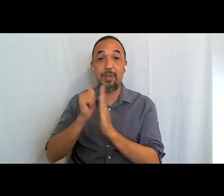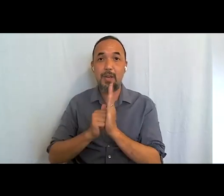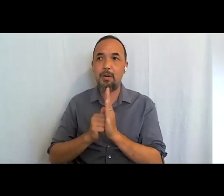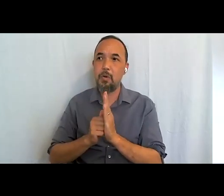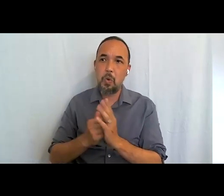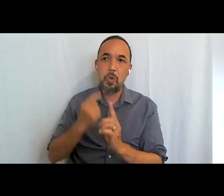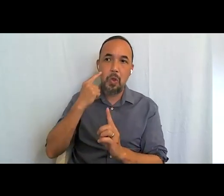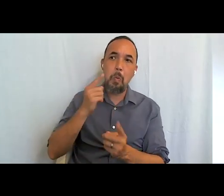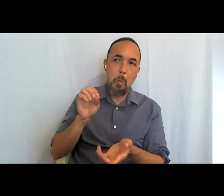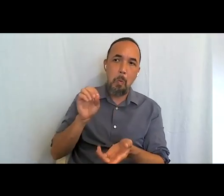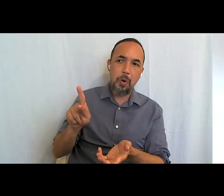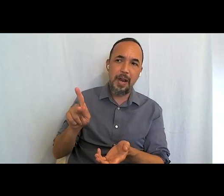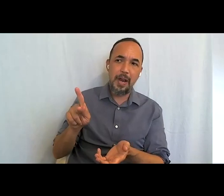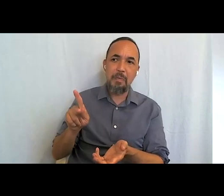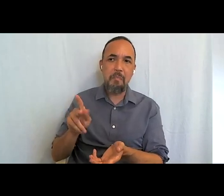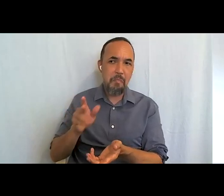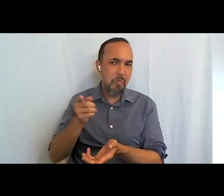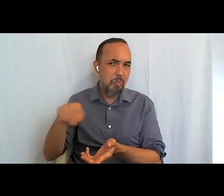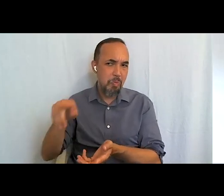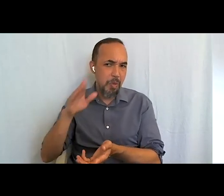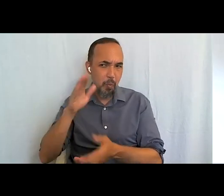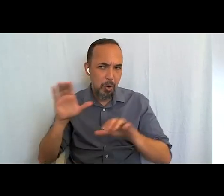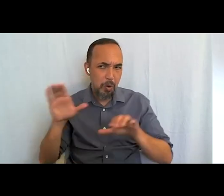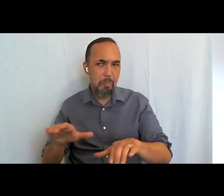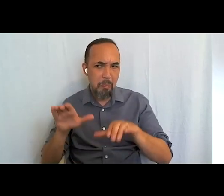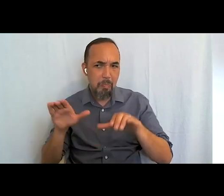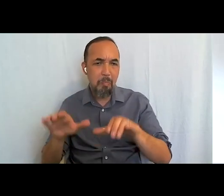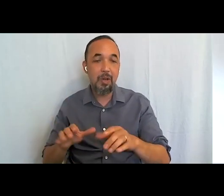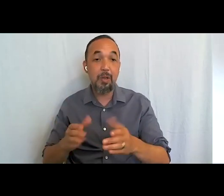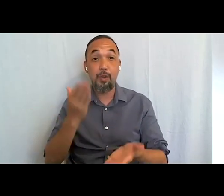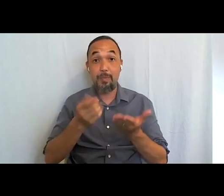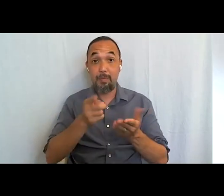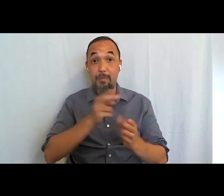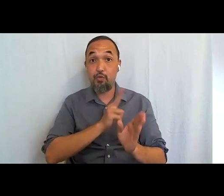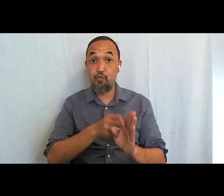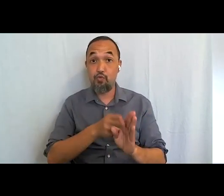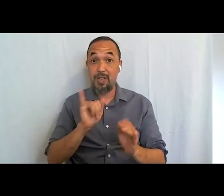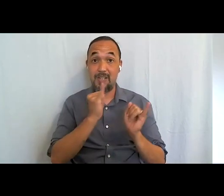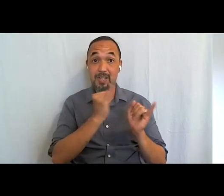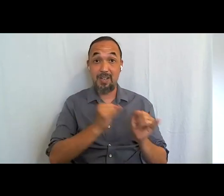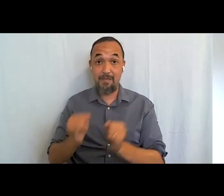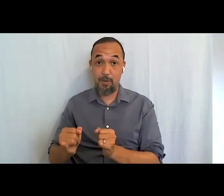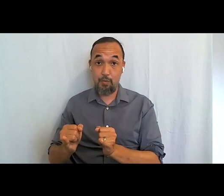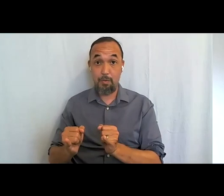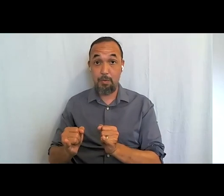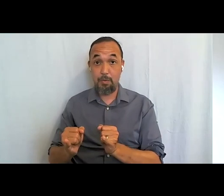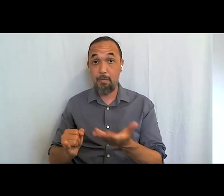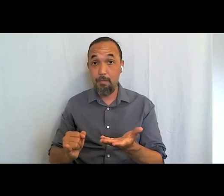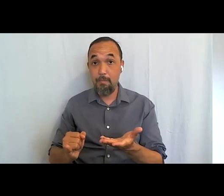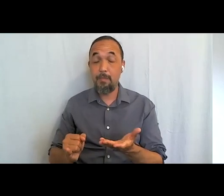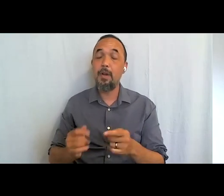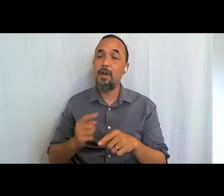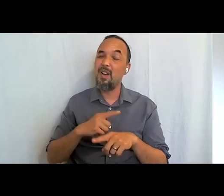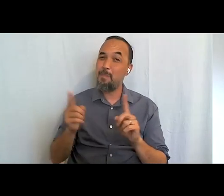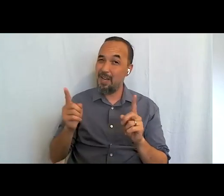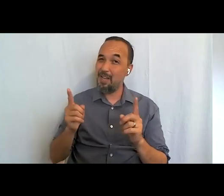are active and will be engaged in whatever it is. So you may have joined GISH as an individual, you may not have, but it happens for a variety of reasons. And